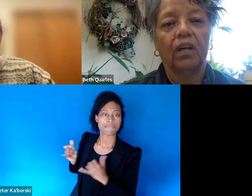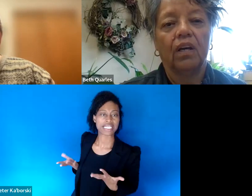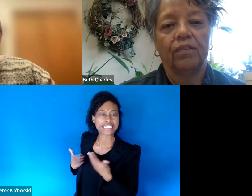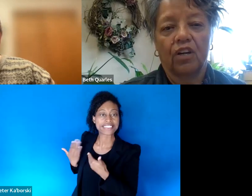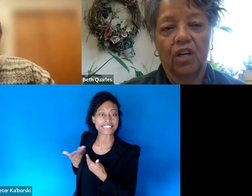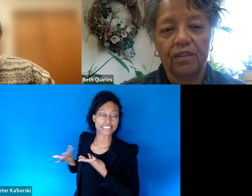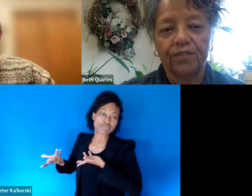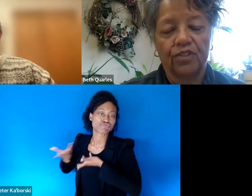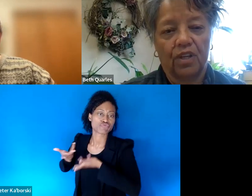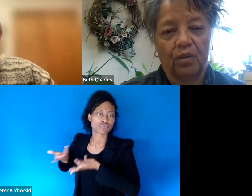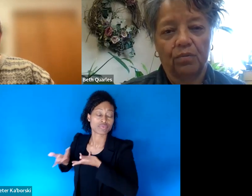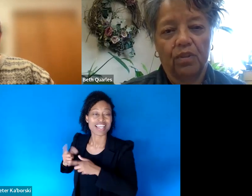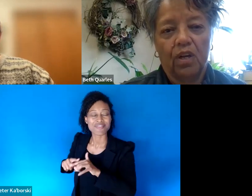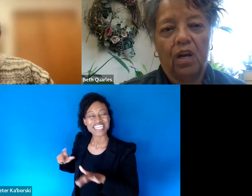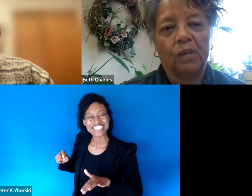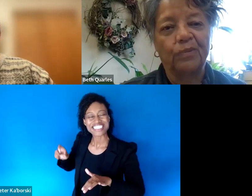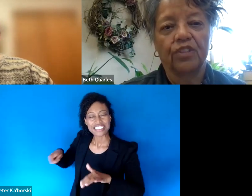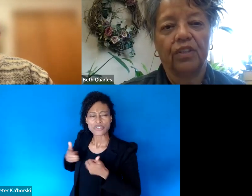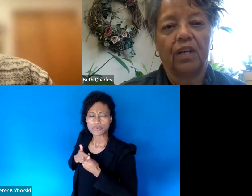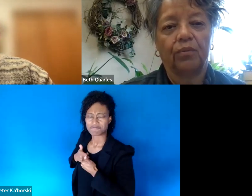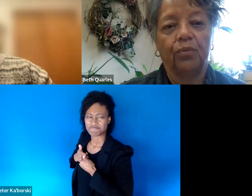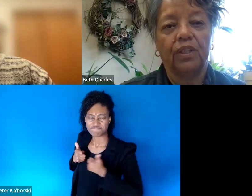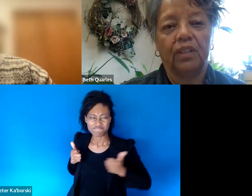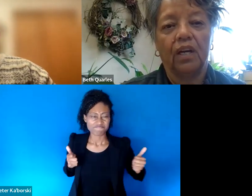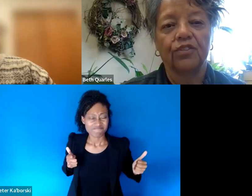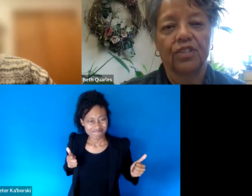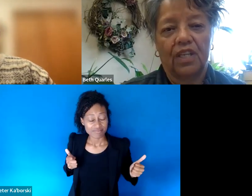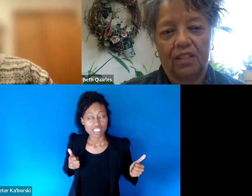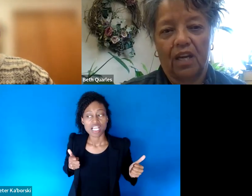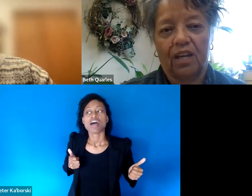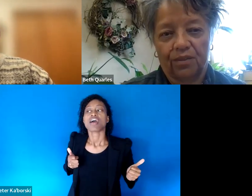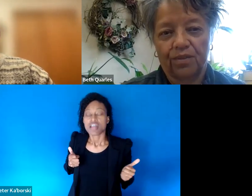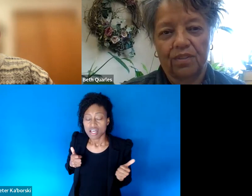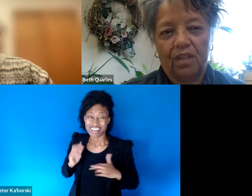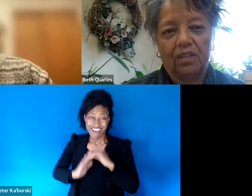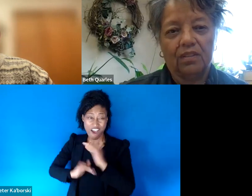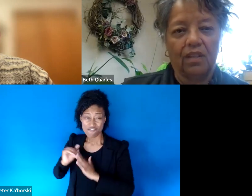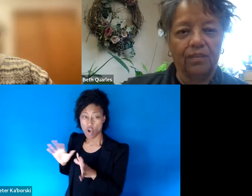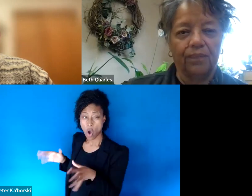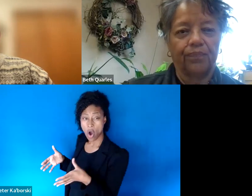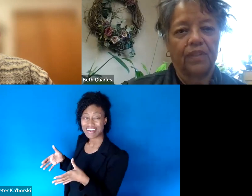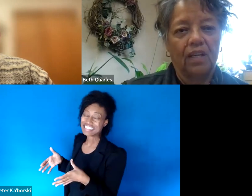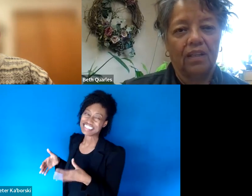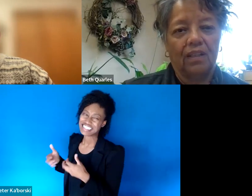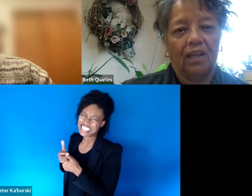out of our comfort zone so that we understand others.